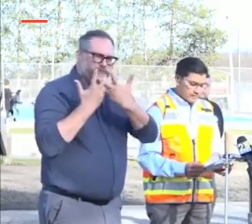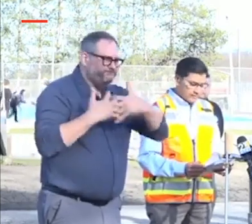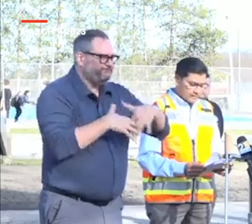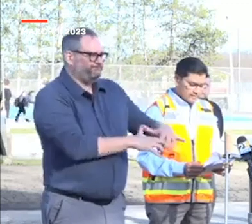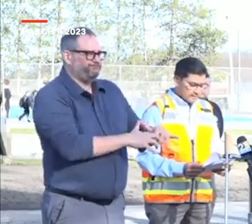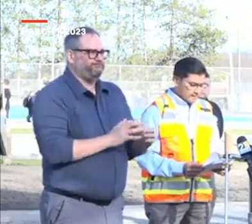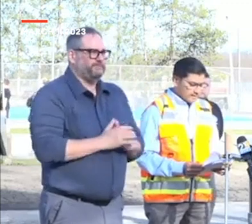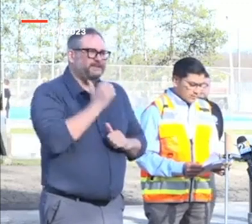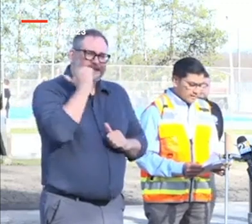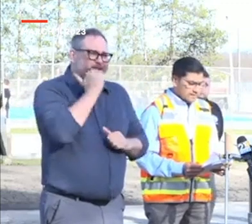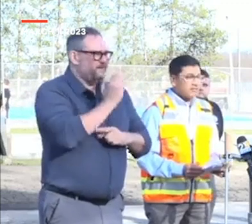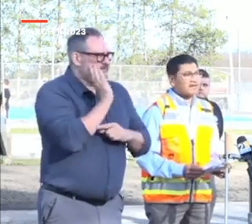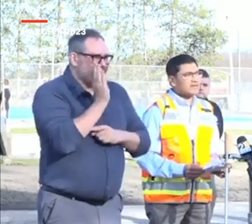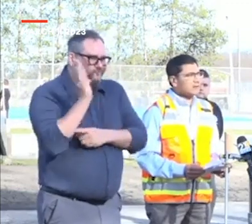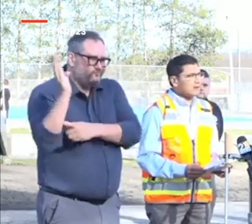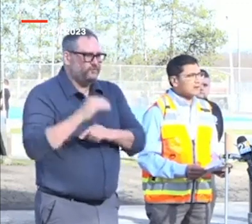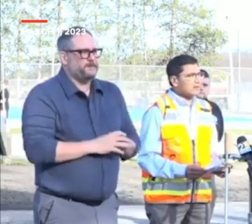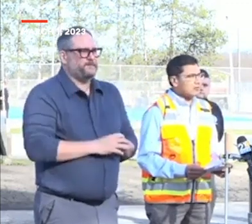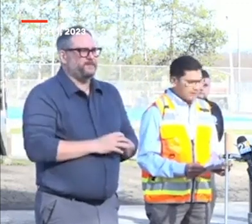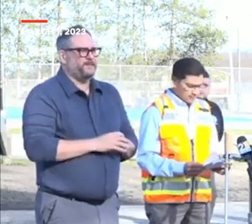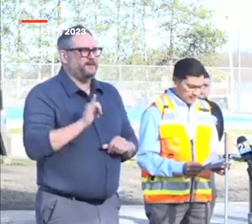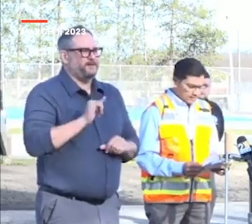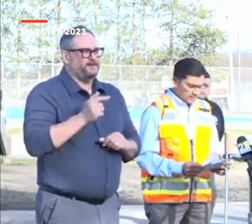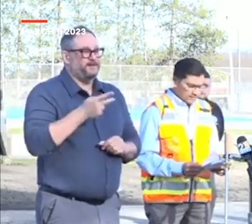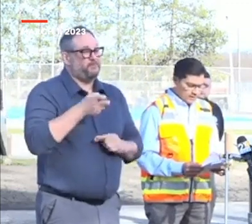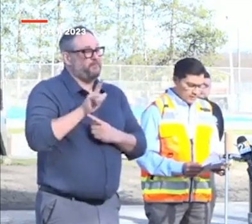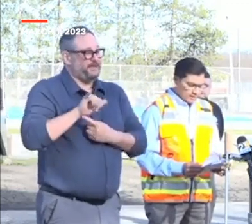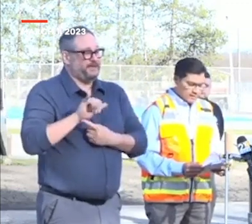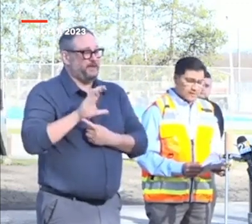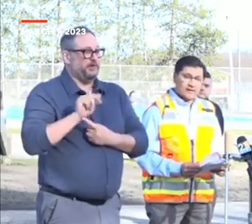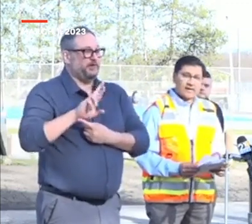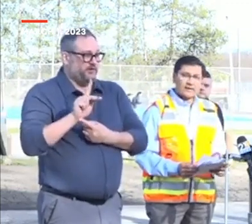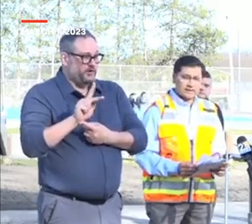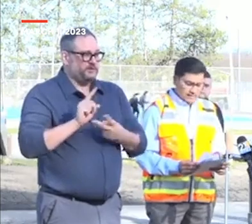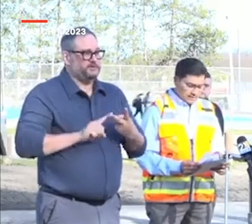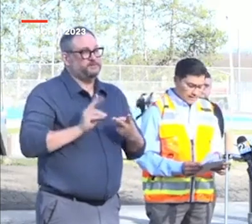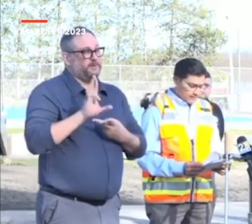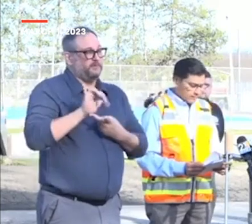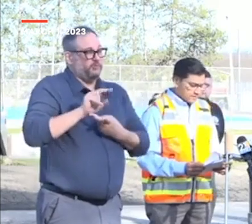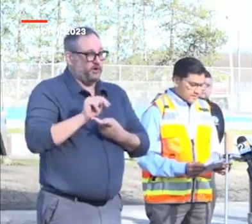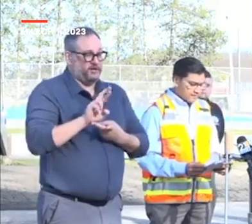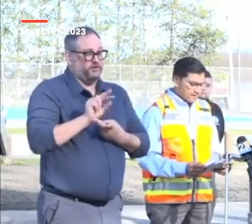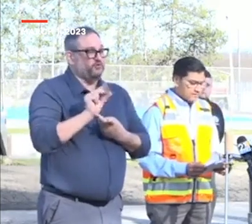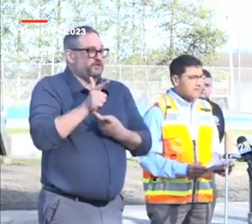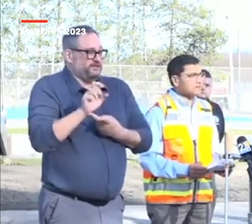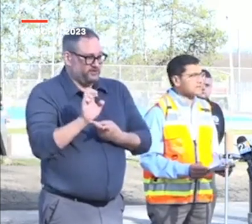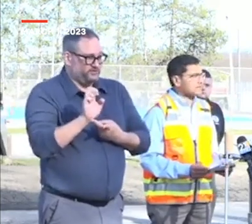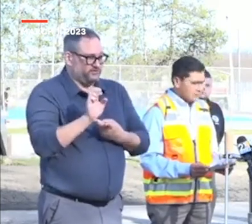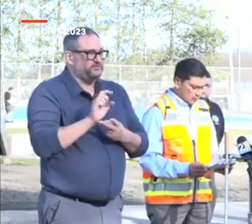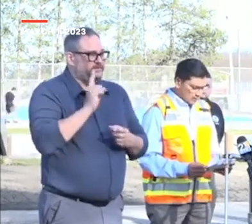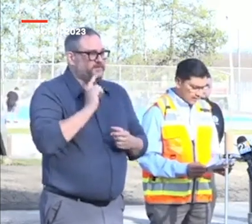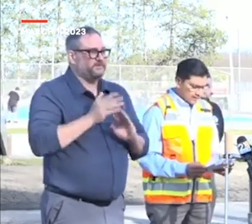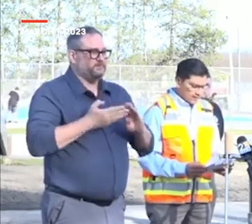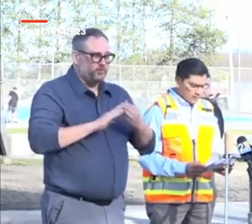daily briefings, as well as Peggy Clark and Brian Rutledge with the Columbiana County Emergency Management Agency